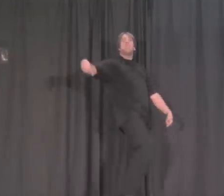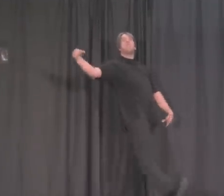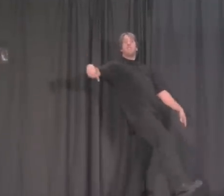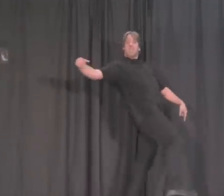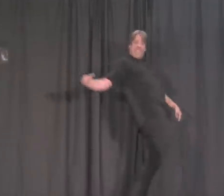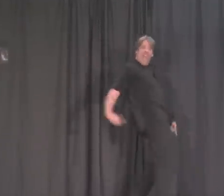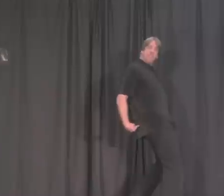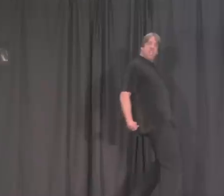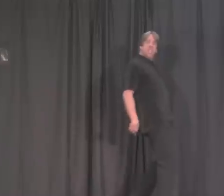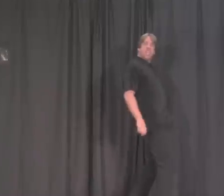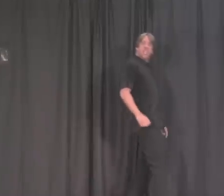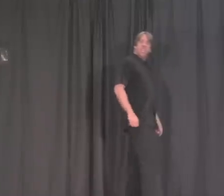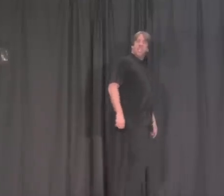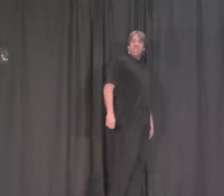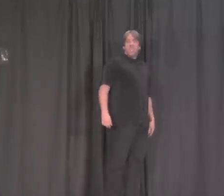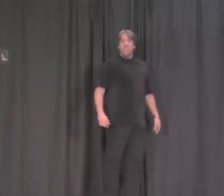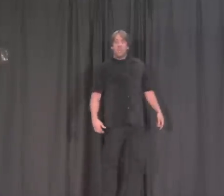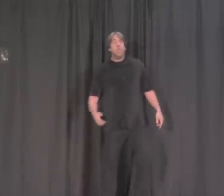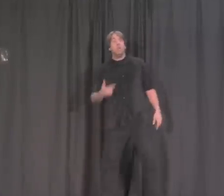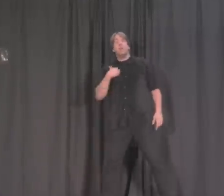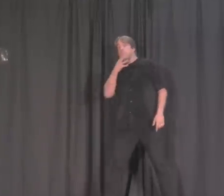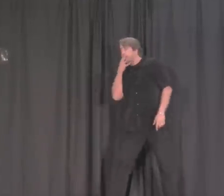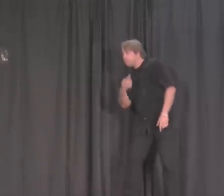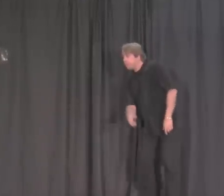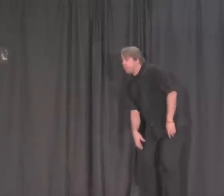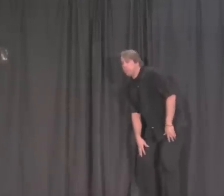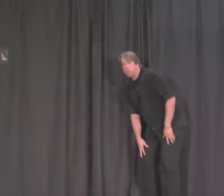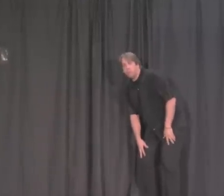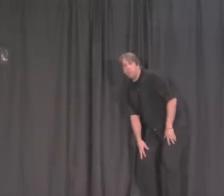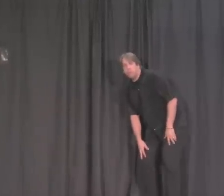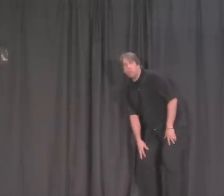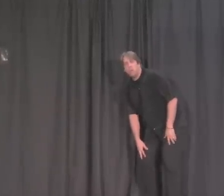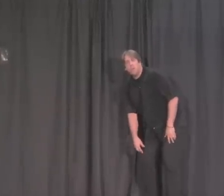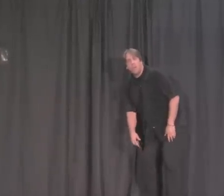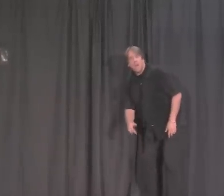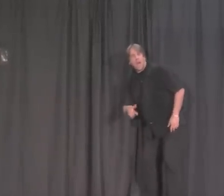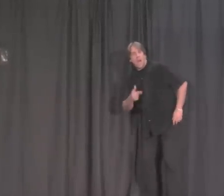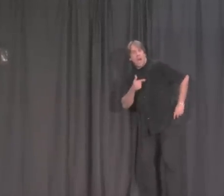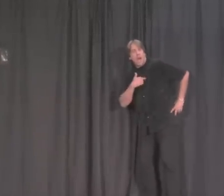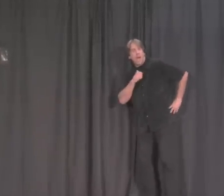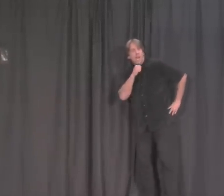mother father death. You want kids as motherfather? That's right. My mother was like,